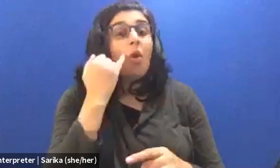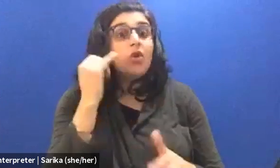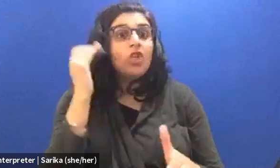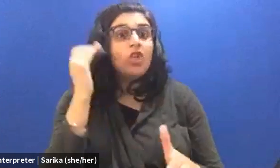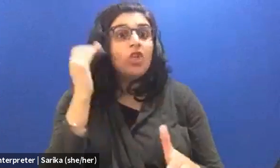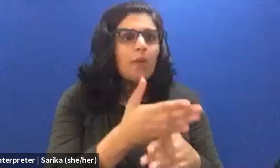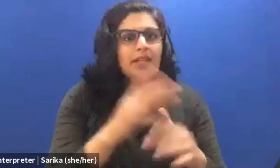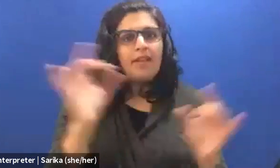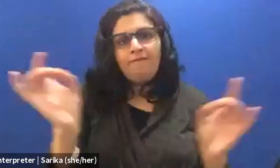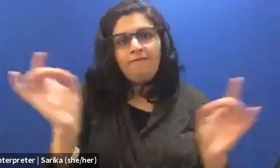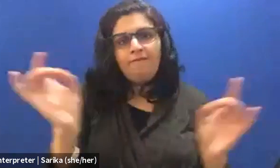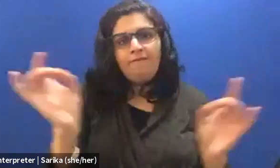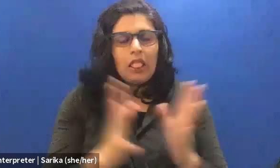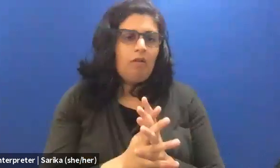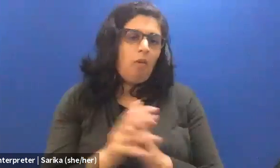you're interrupting,